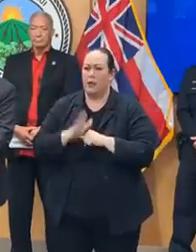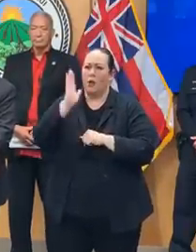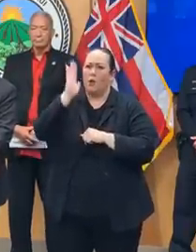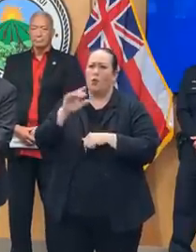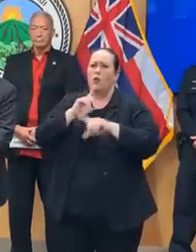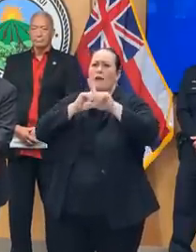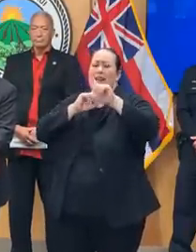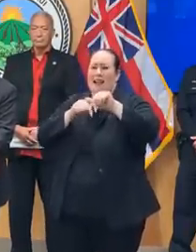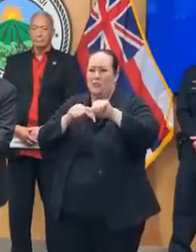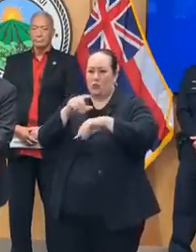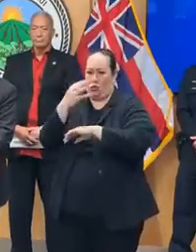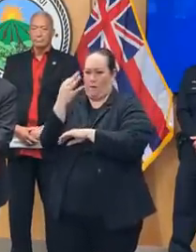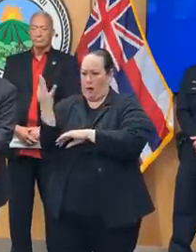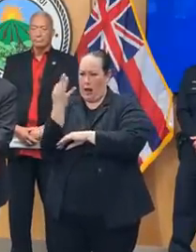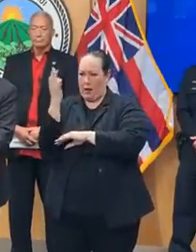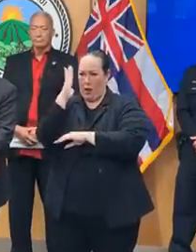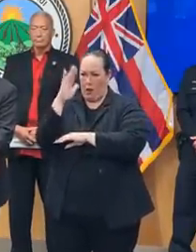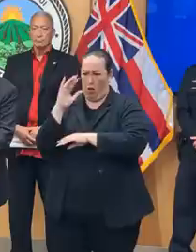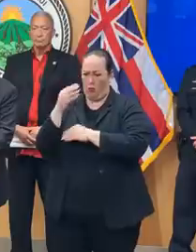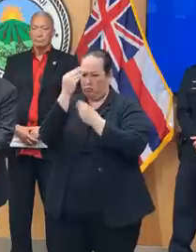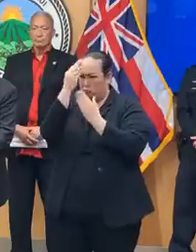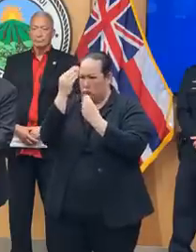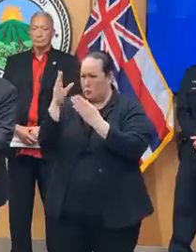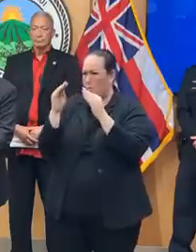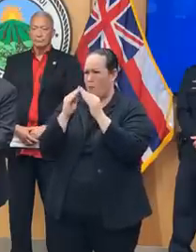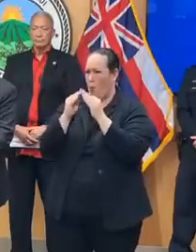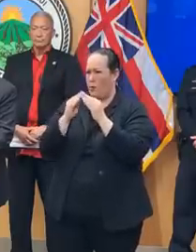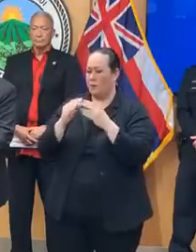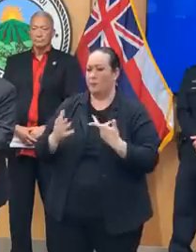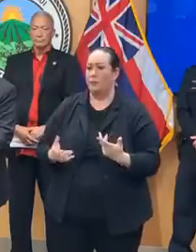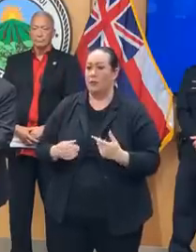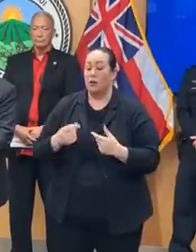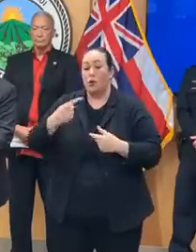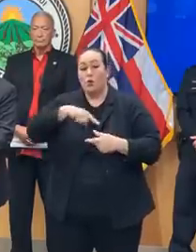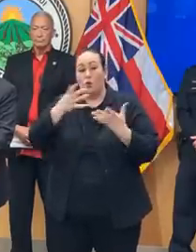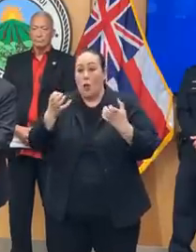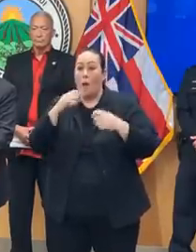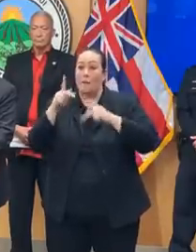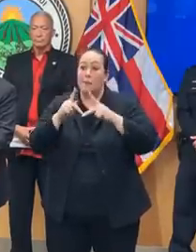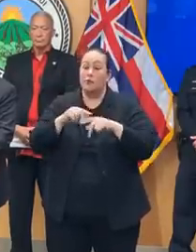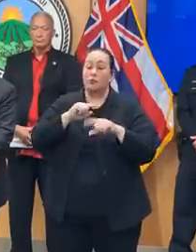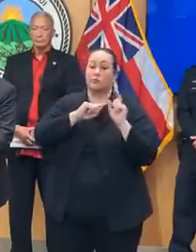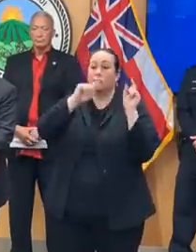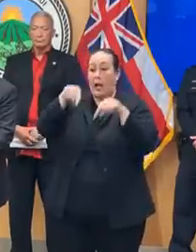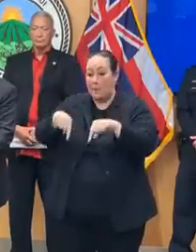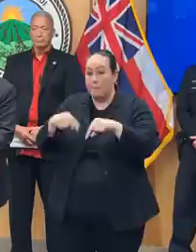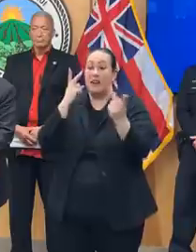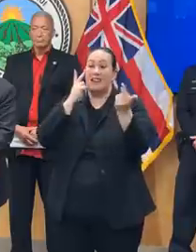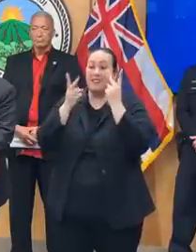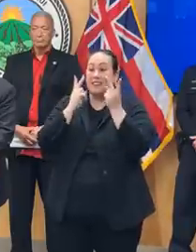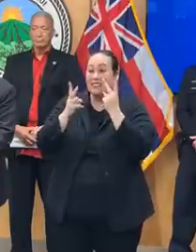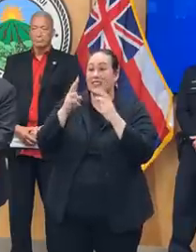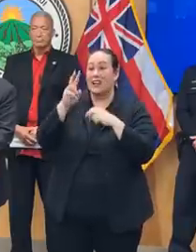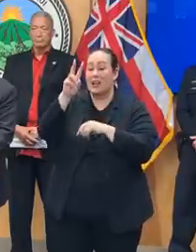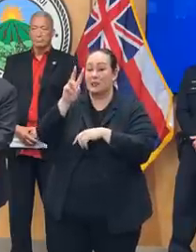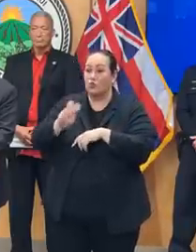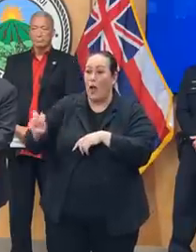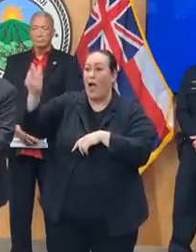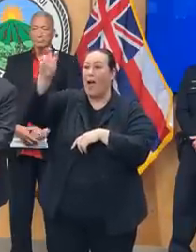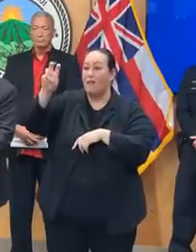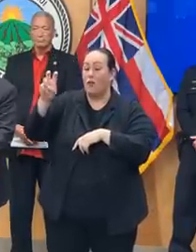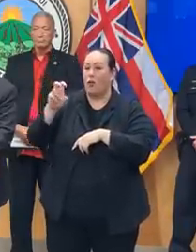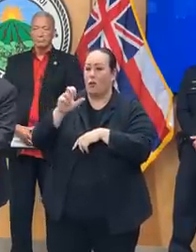how hard I can lock that down. That doesn't mean we don't want people to come and invest in Hawaii and travel to Hawaii away from the impact